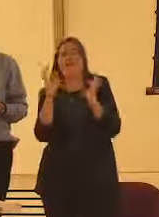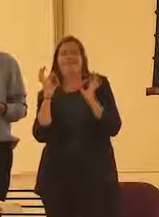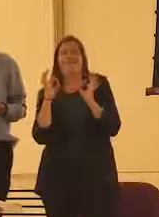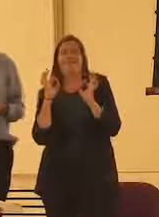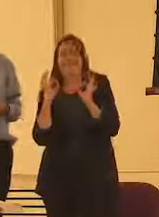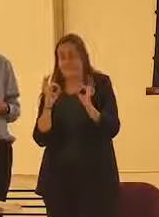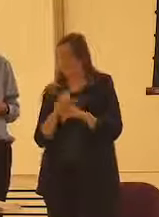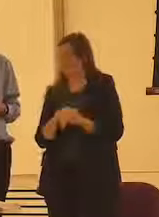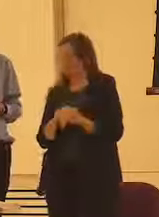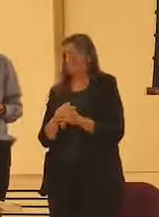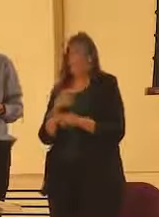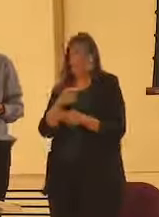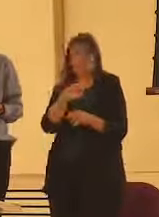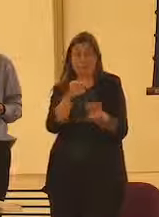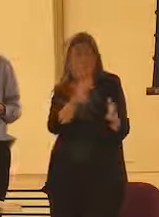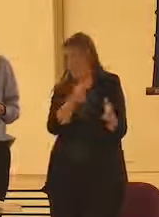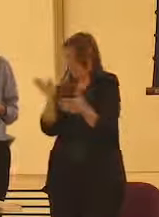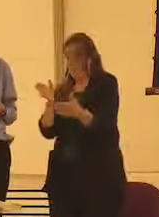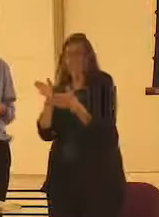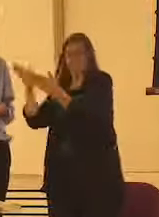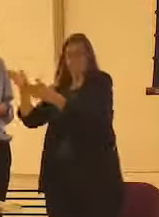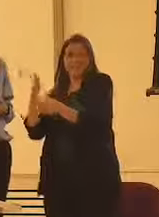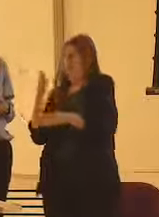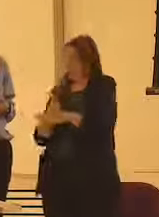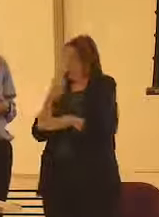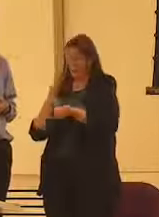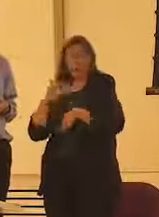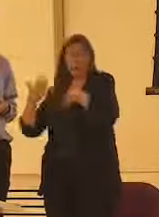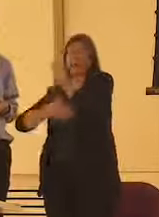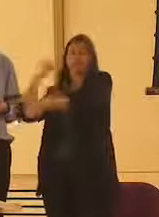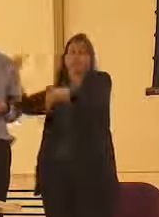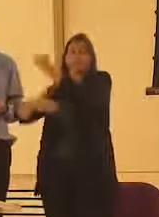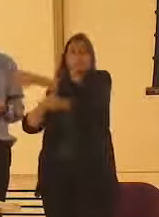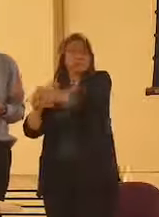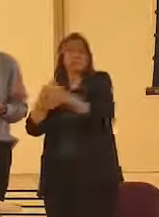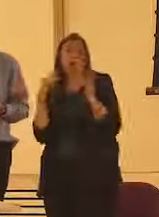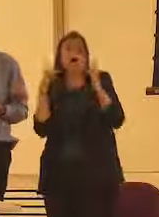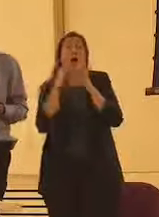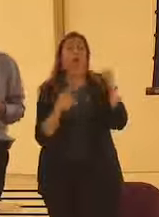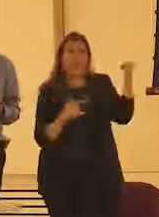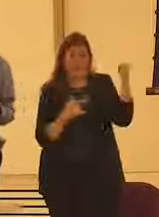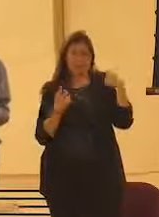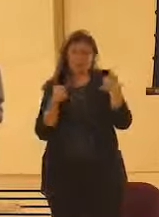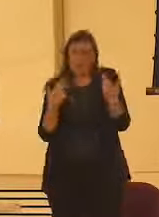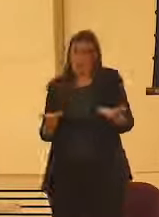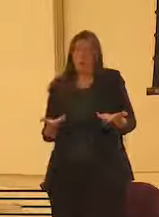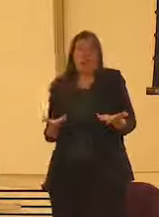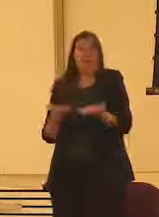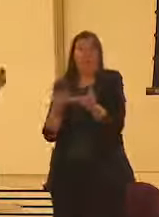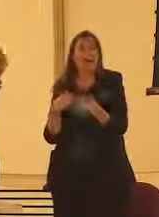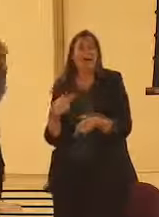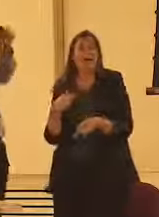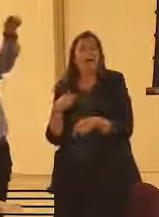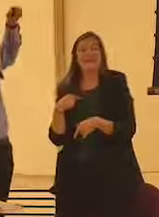and then directed my career from that day on. So as soon as I got in touch with her, I wasn't going to be allowed to do anything but deaf psychiatry.